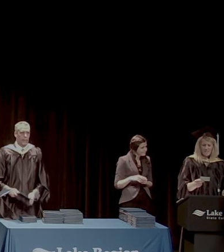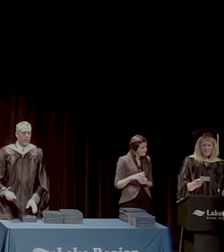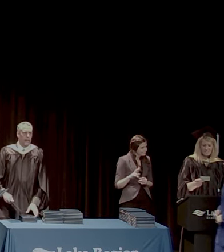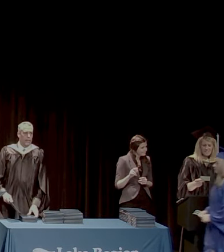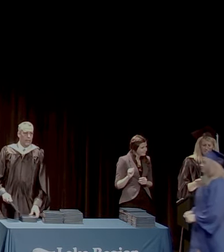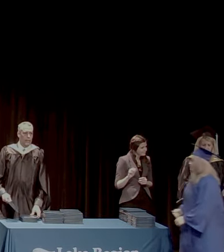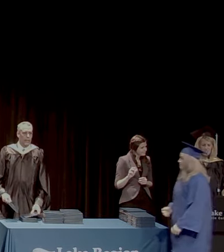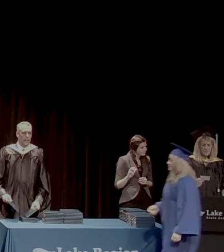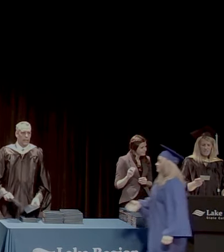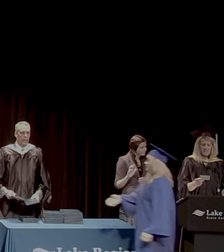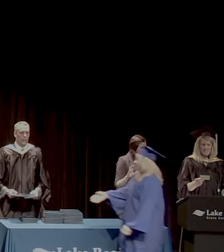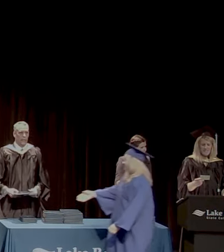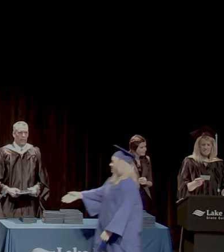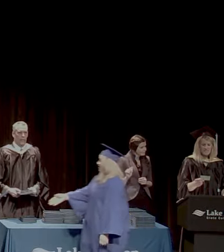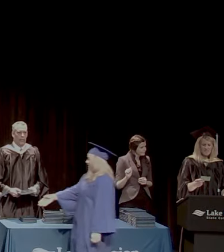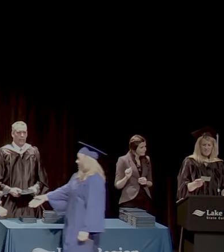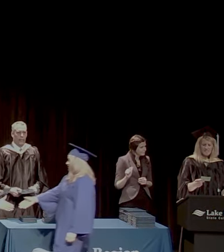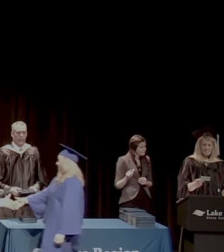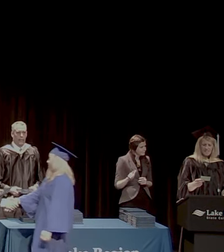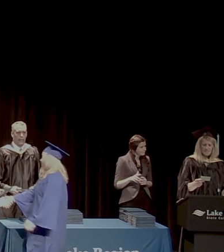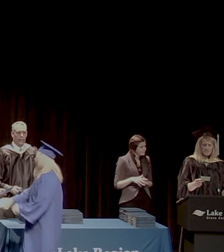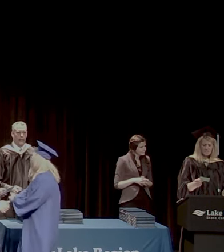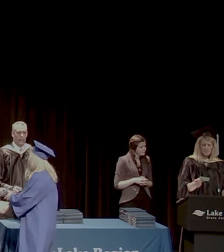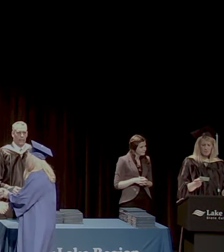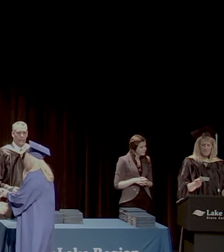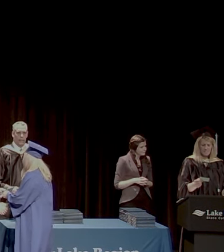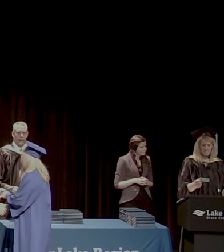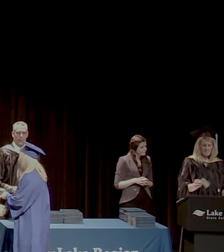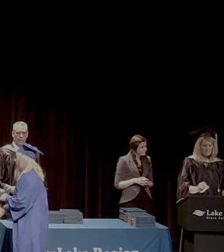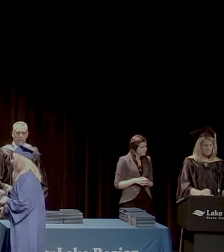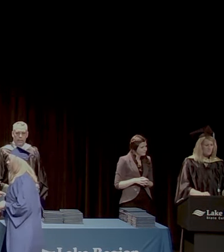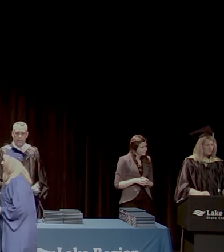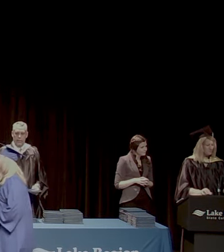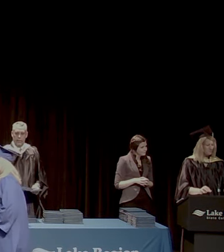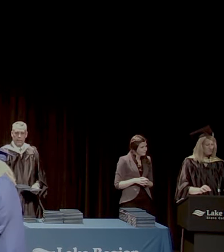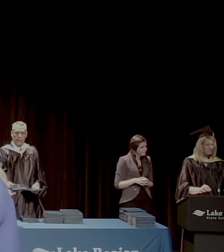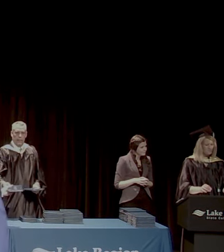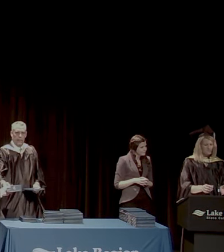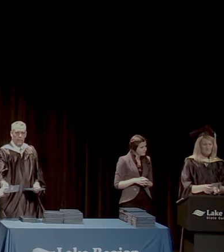Priscilla Lawson, Associate in Applied Science, American Sign Language and Interpreting Studies.